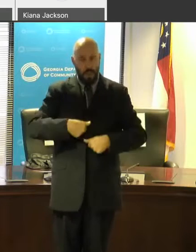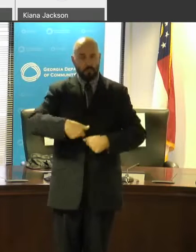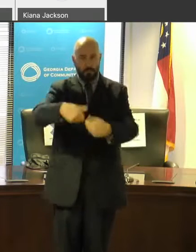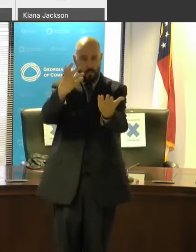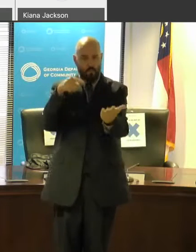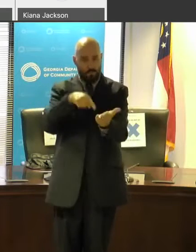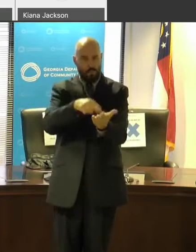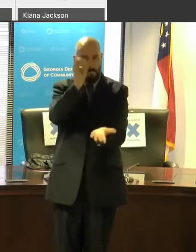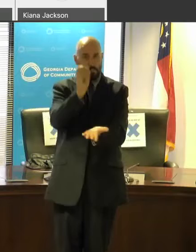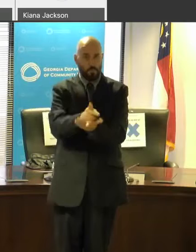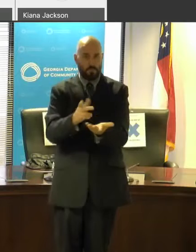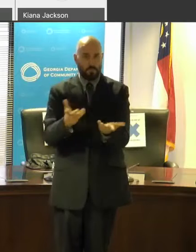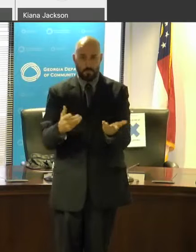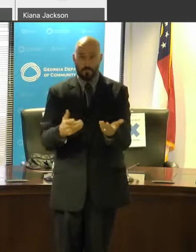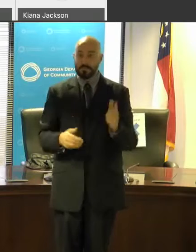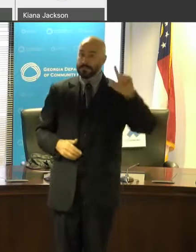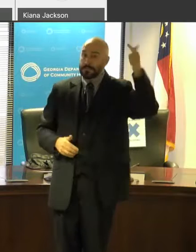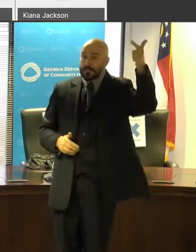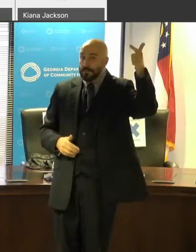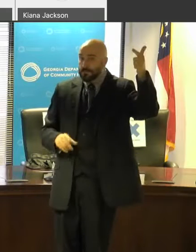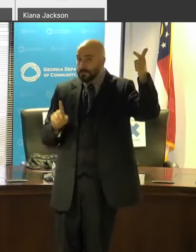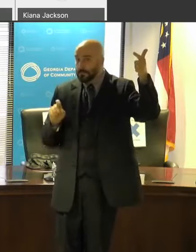Is there a second to that?